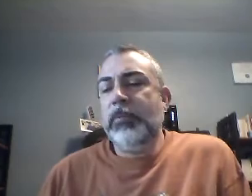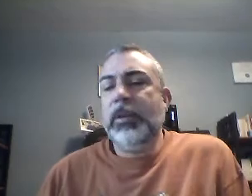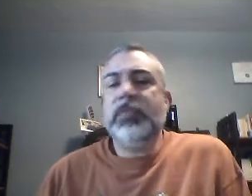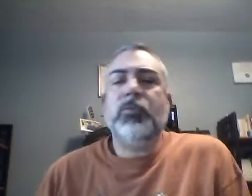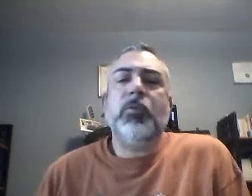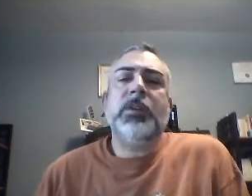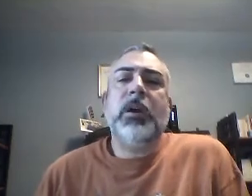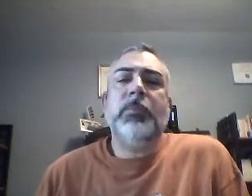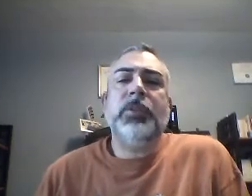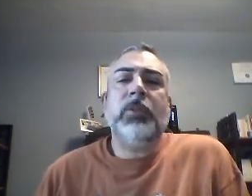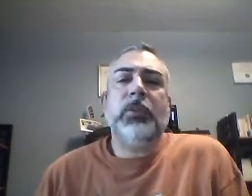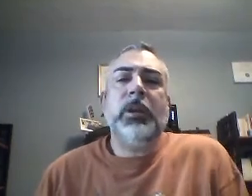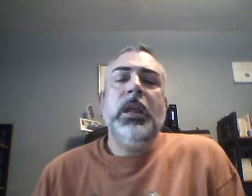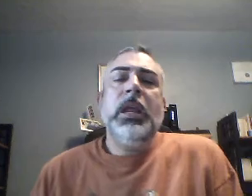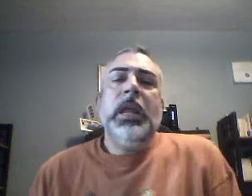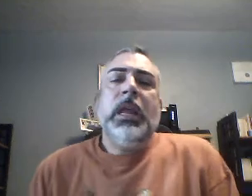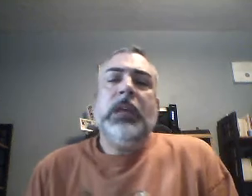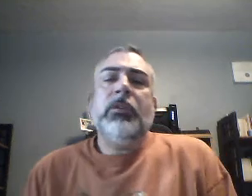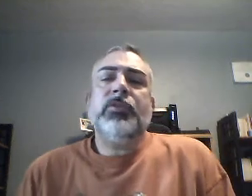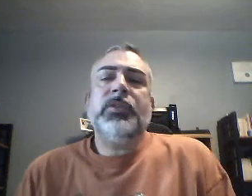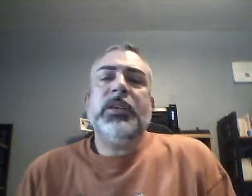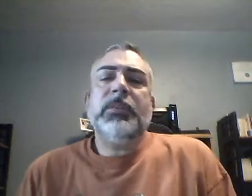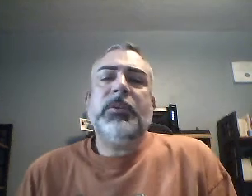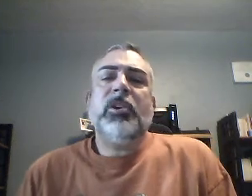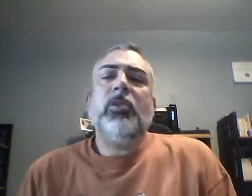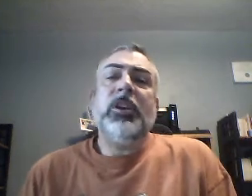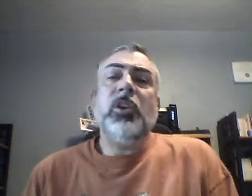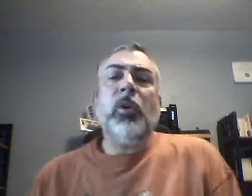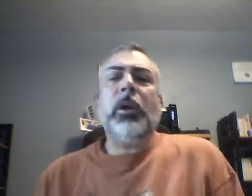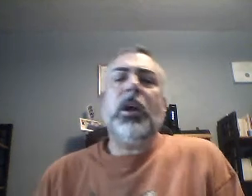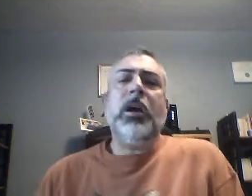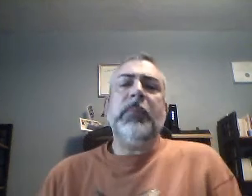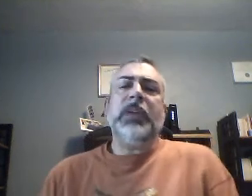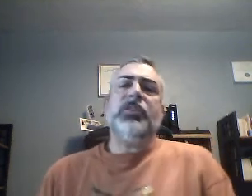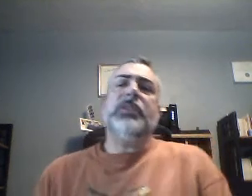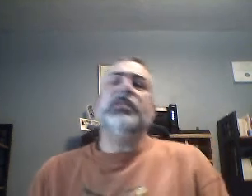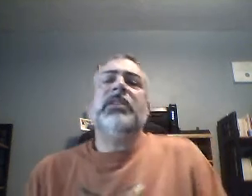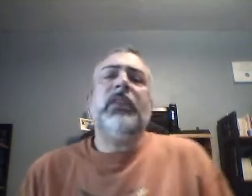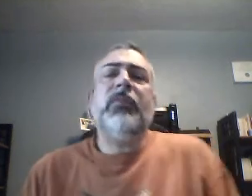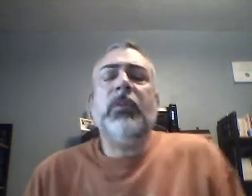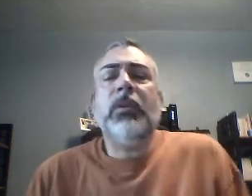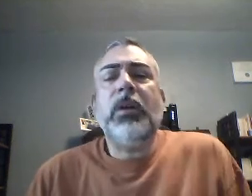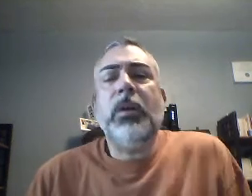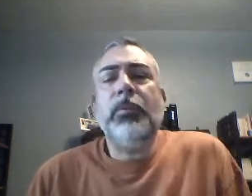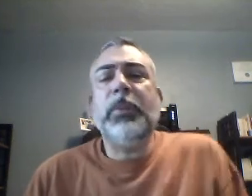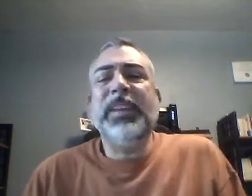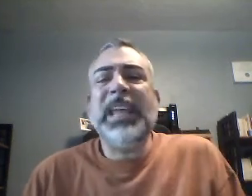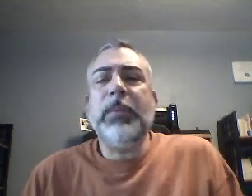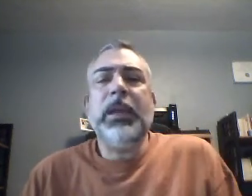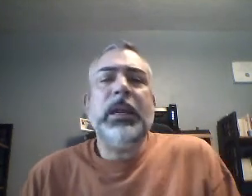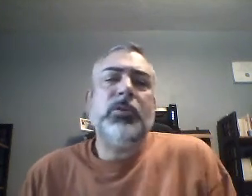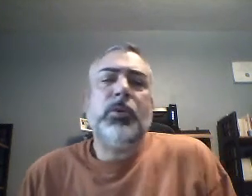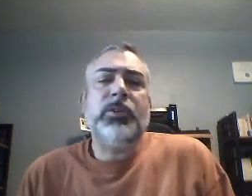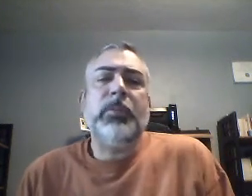rights groups, particularly in the larger cities, particularly in New York. The Mattachine Society for predominantly gay men, and the Daughters of